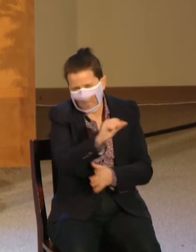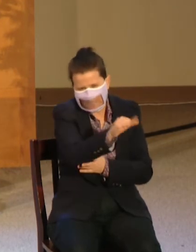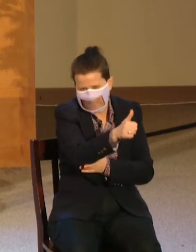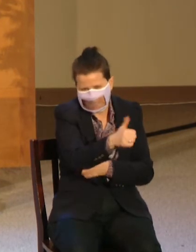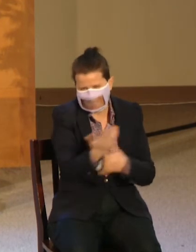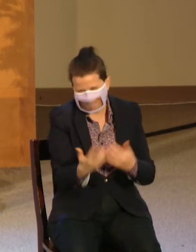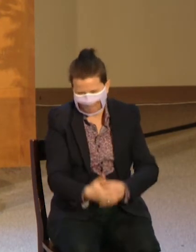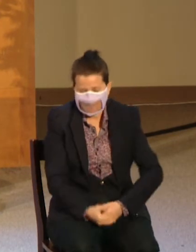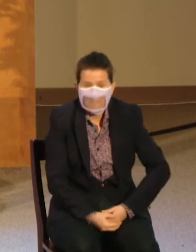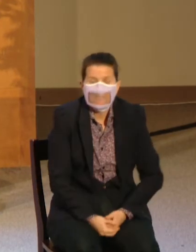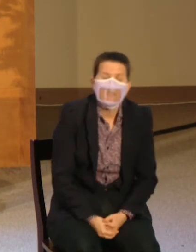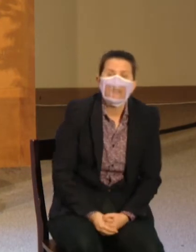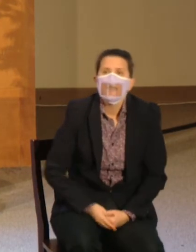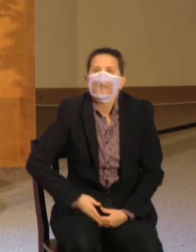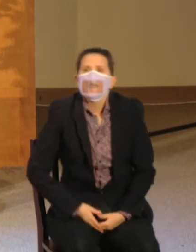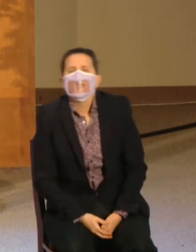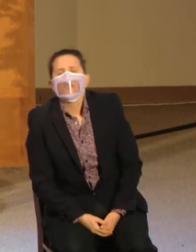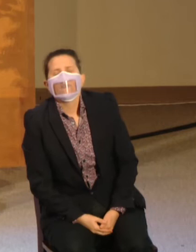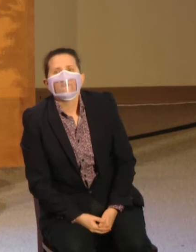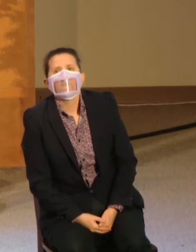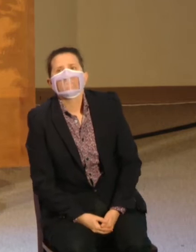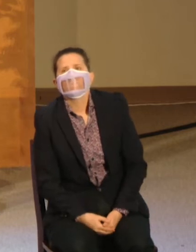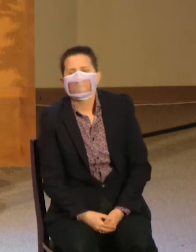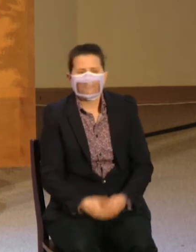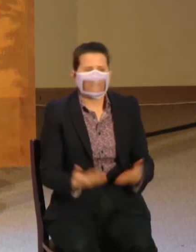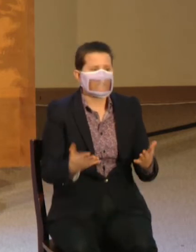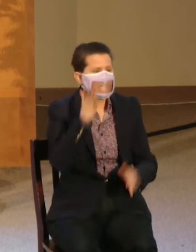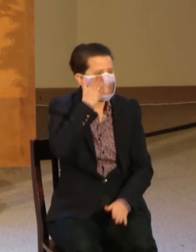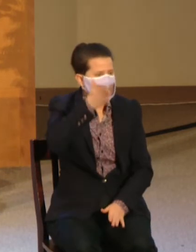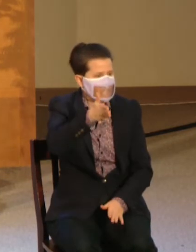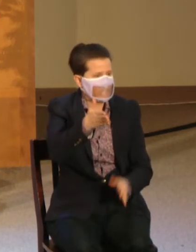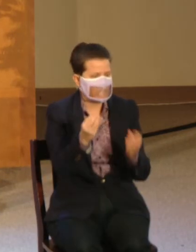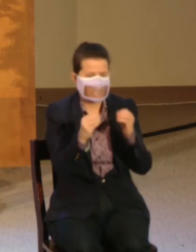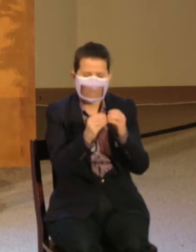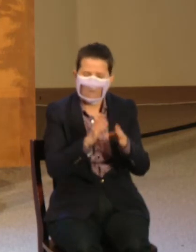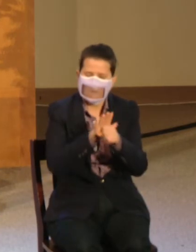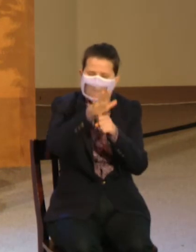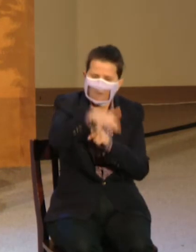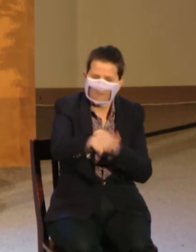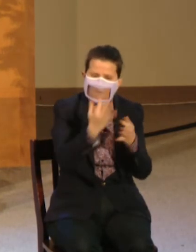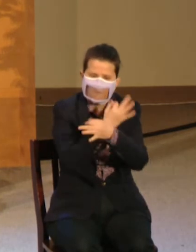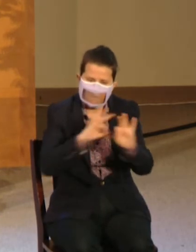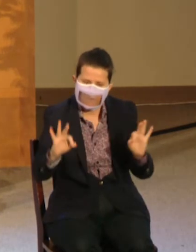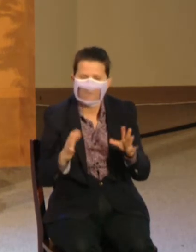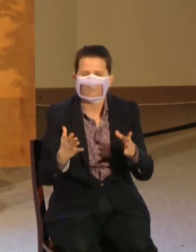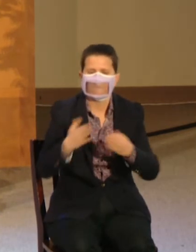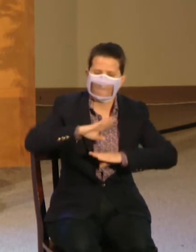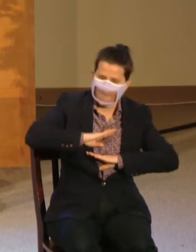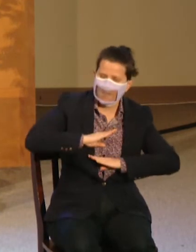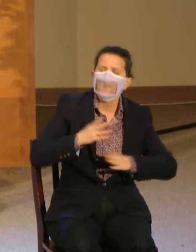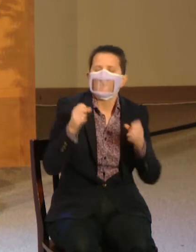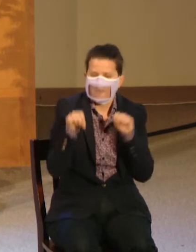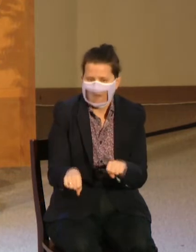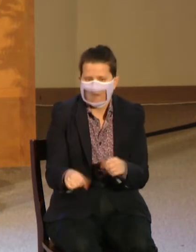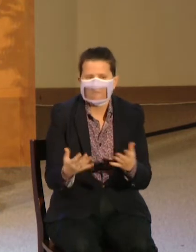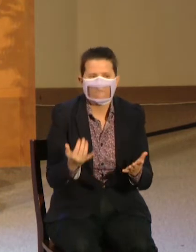So Kyle says this. He says, we can't create a future that is more abundant, more free, or more fulfilling if we keep repeating all the same